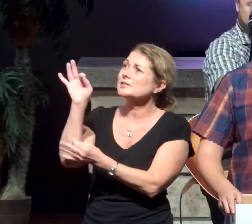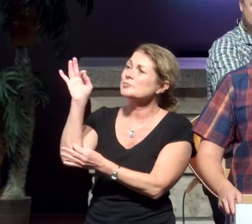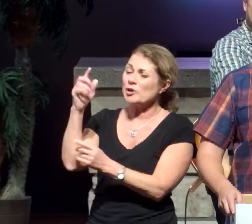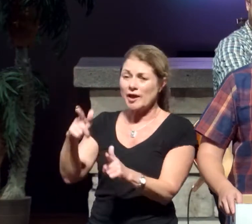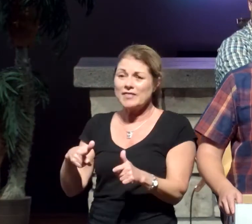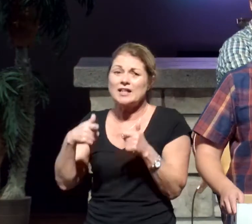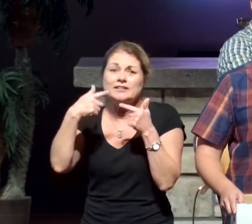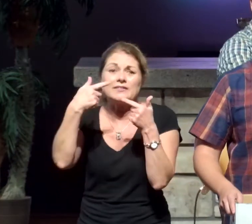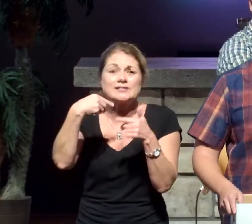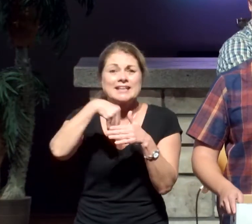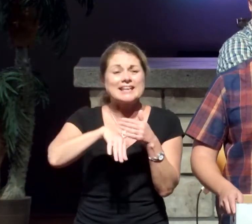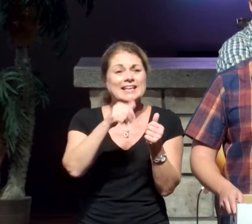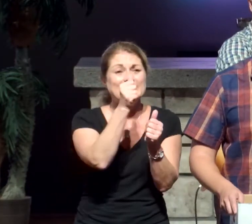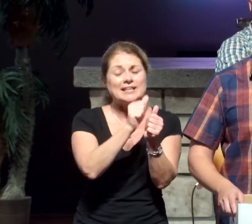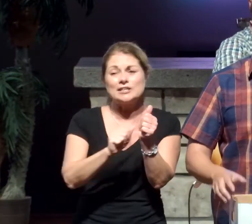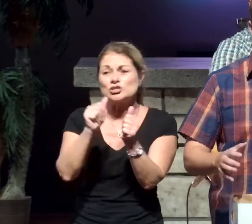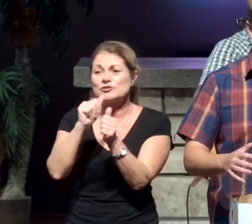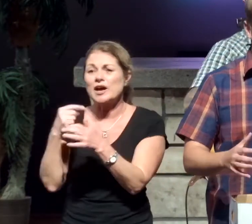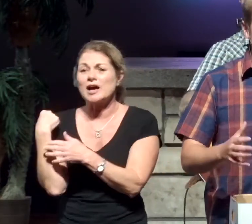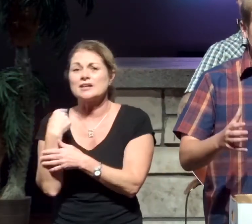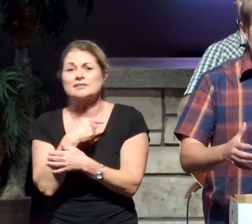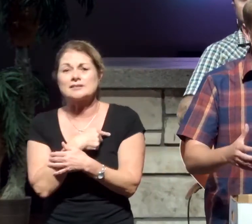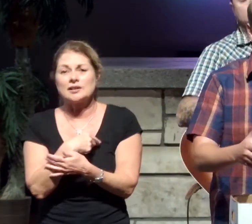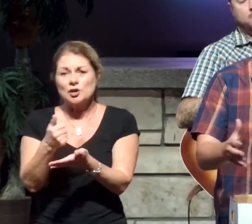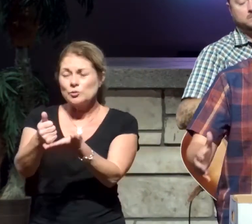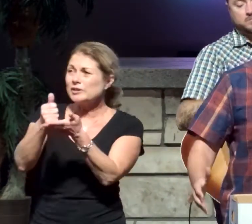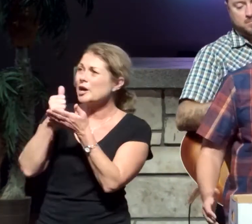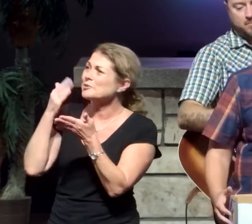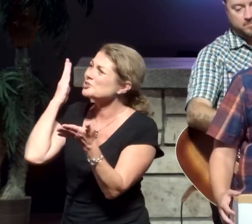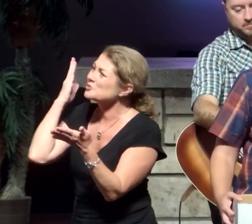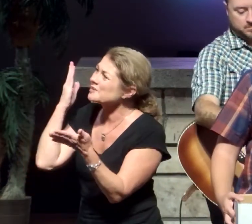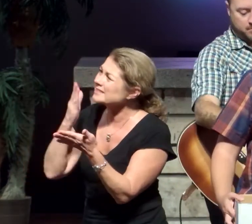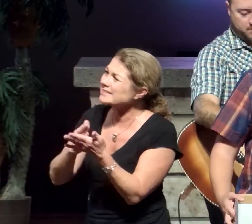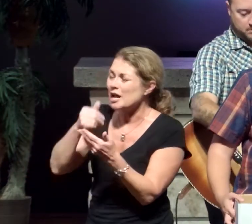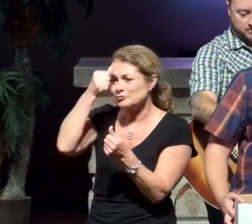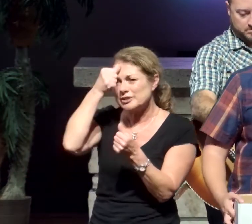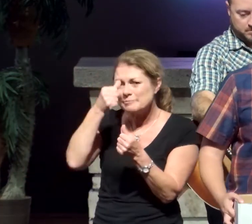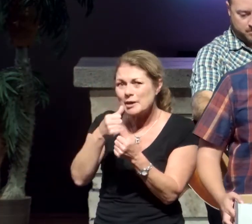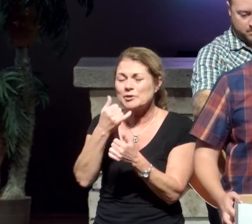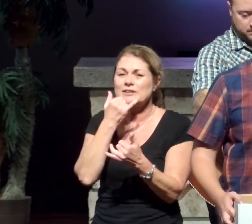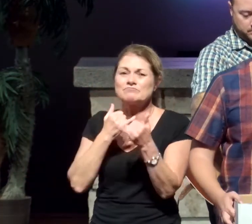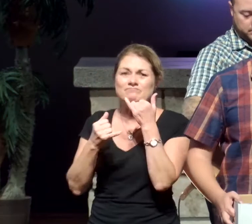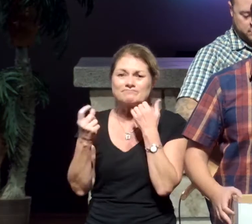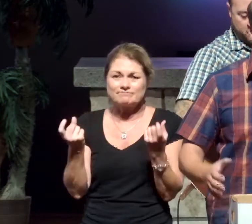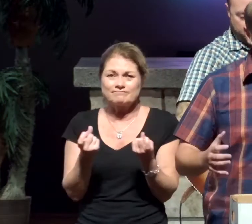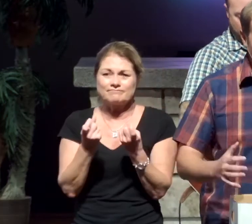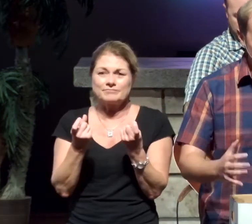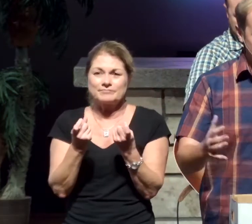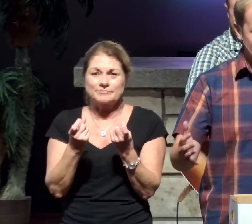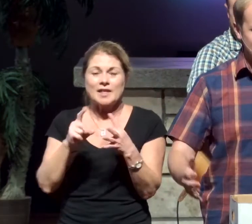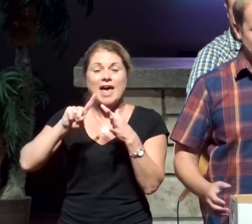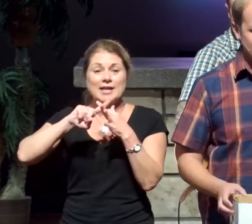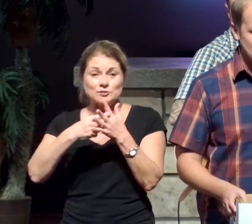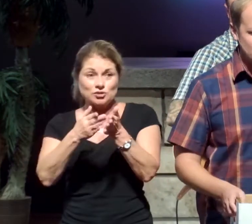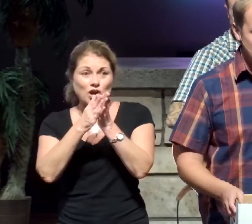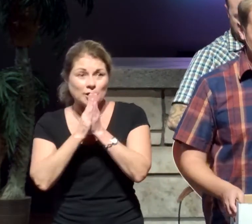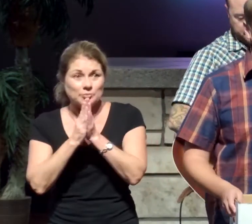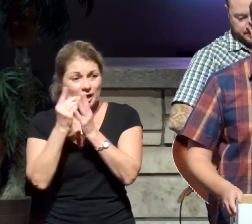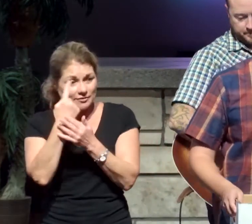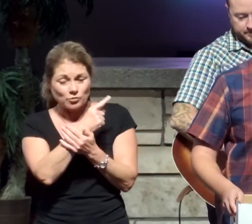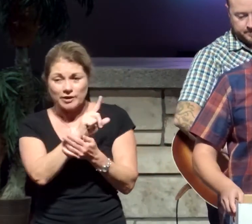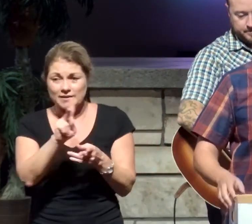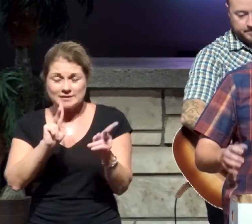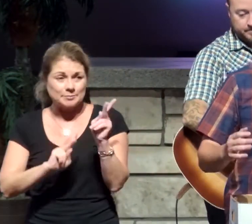and every one of us would help us to stop keeping these records of wrongs and to start praying for these